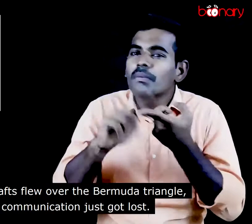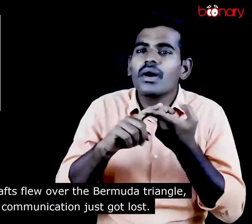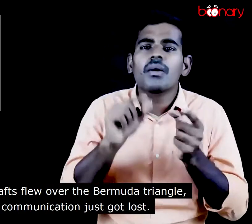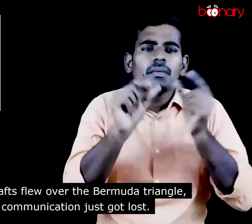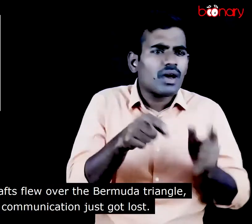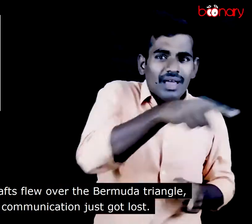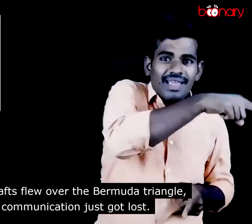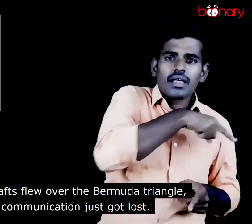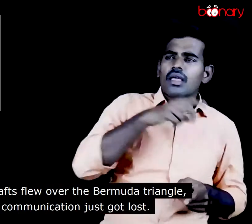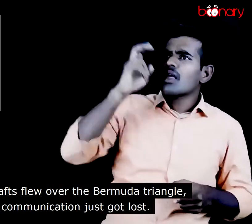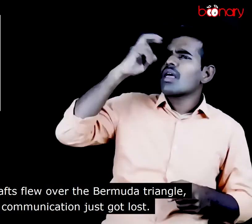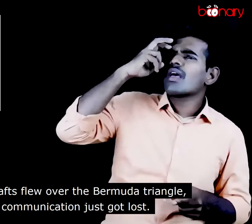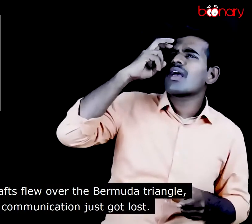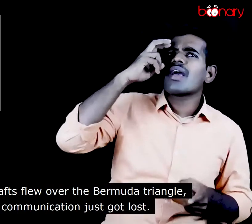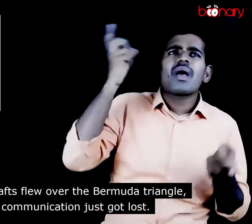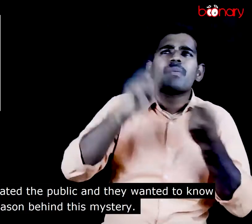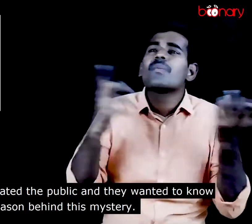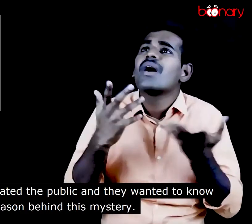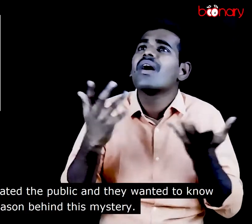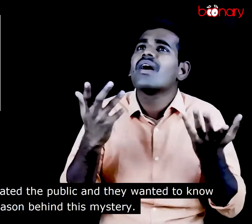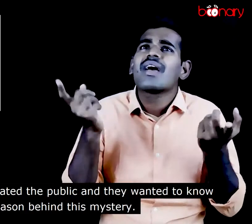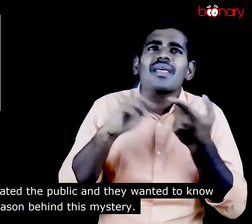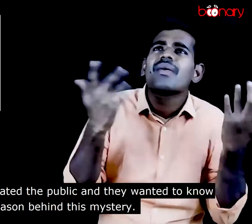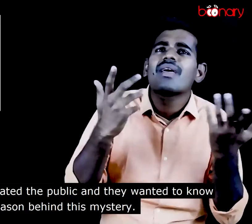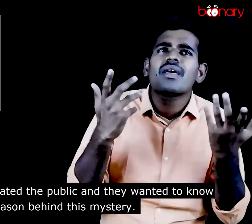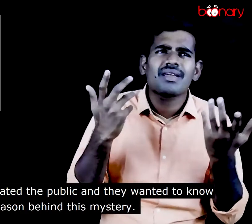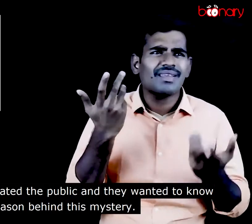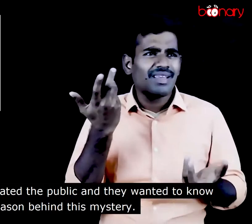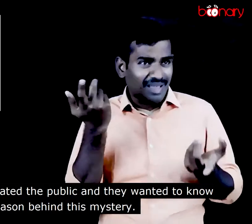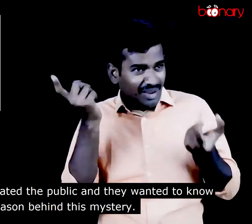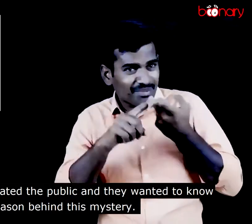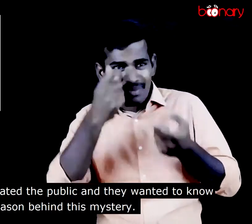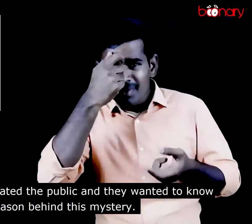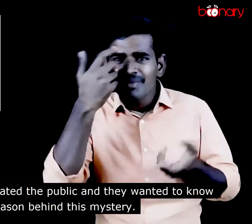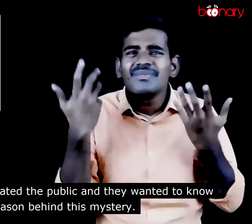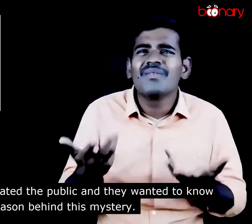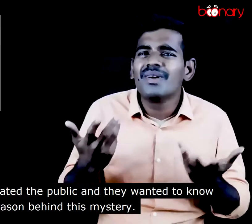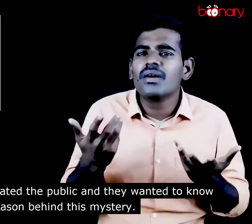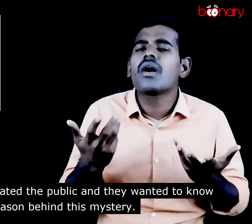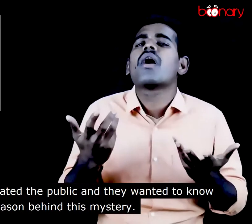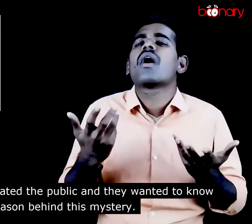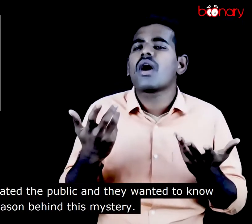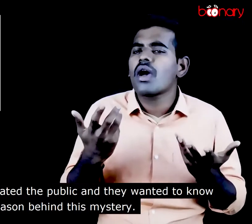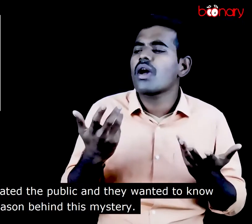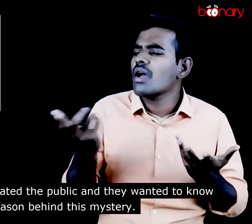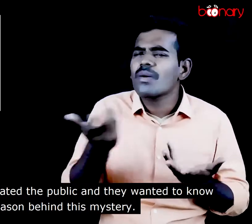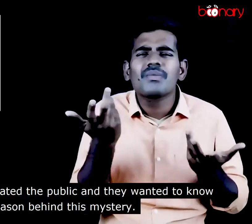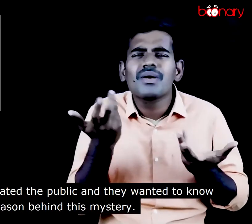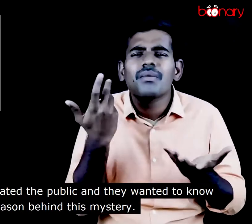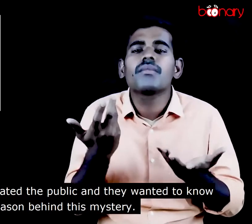suddenly communication just got lost. These stories captivated the public and they wanted to know the